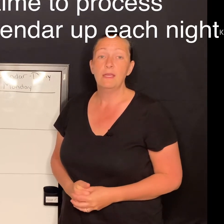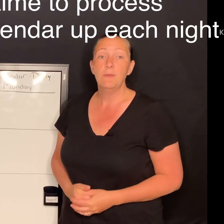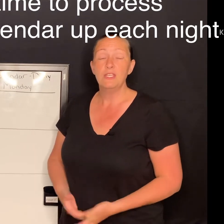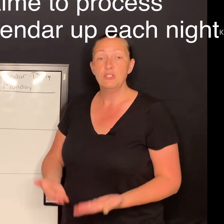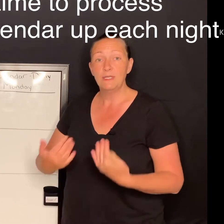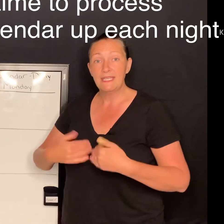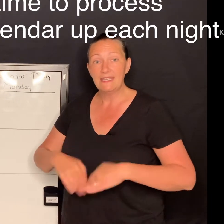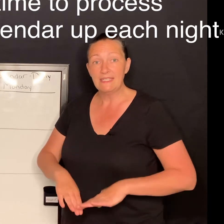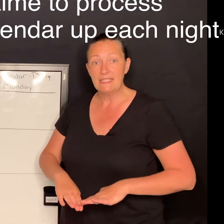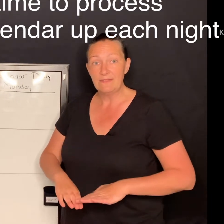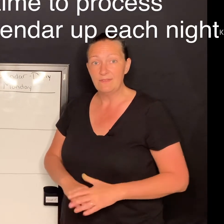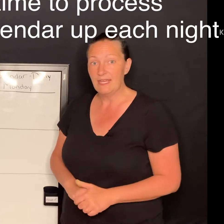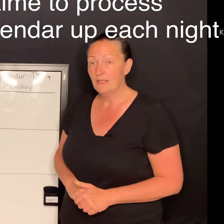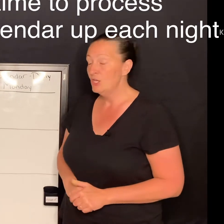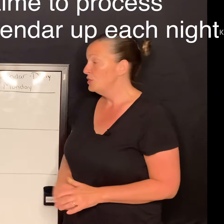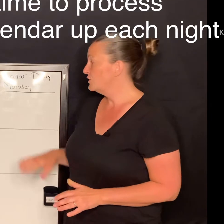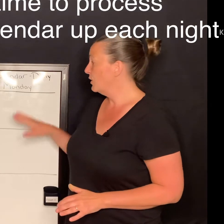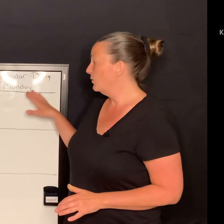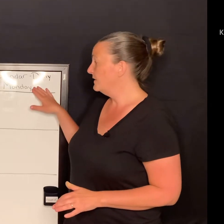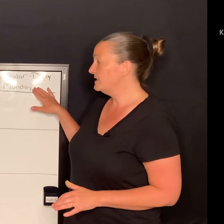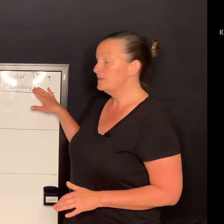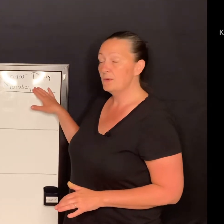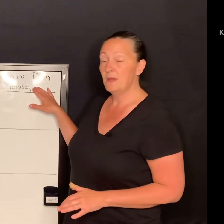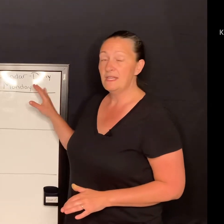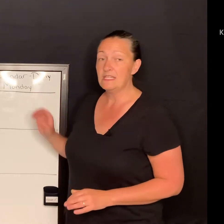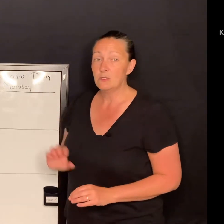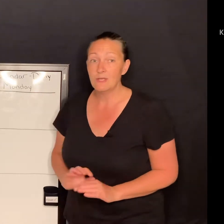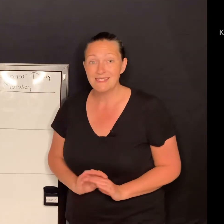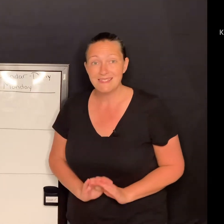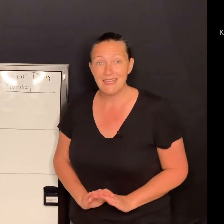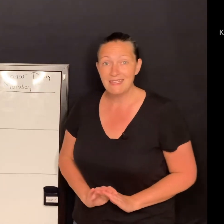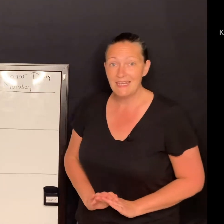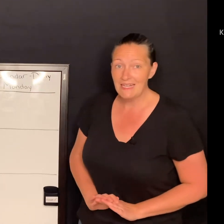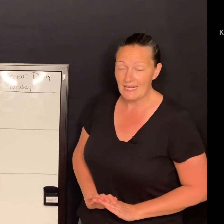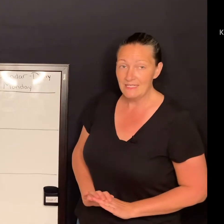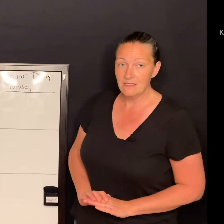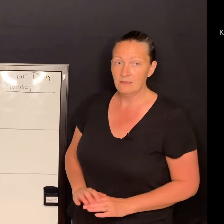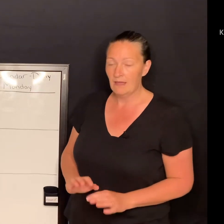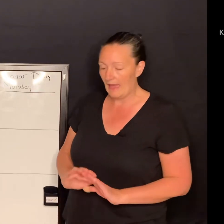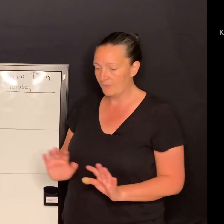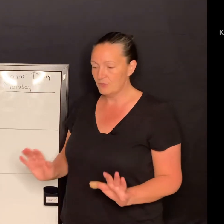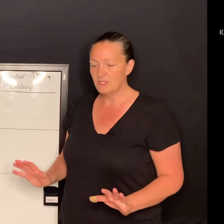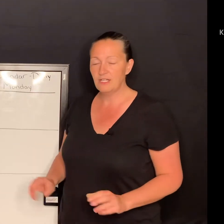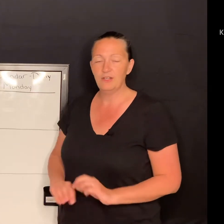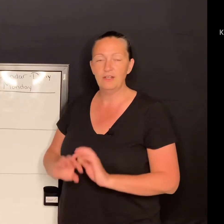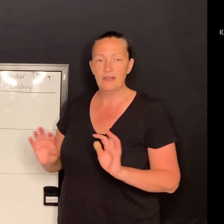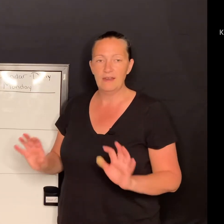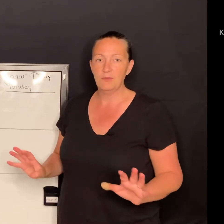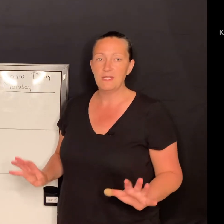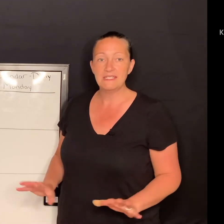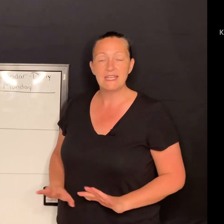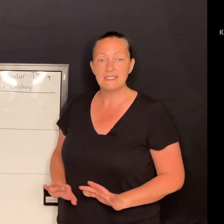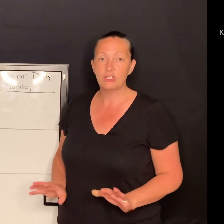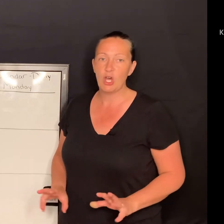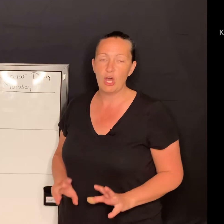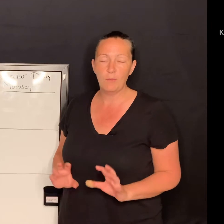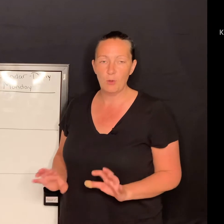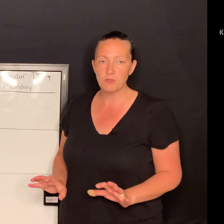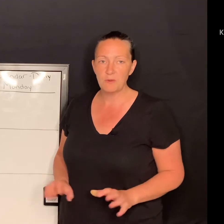recommend doing it in the evening. So this is for Monday. So on Sunday night, after dinner and everybody's nice and calm, almost ready for